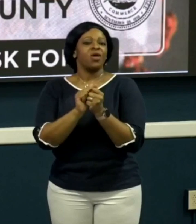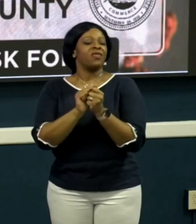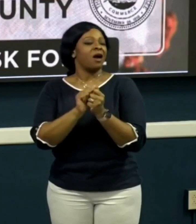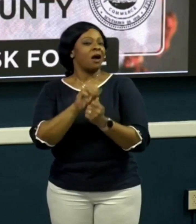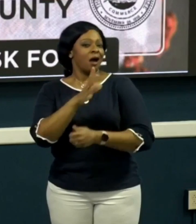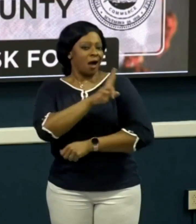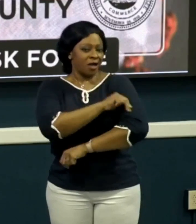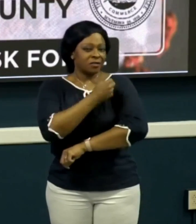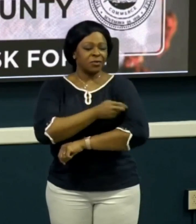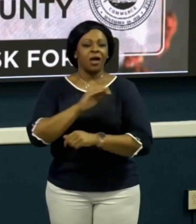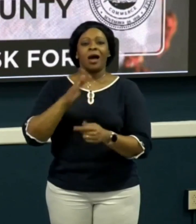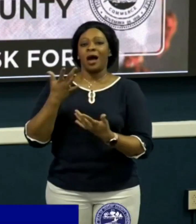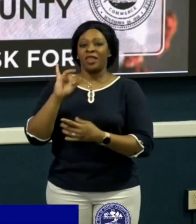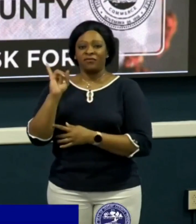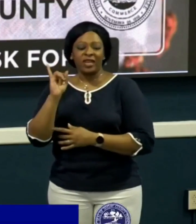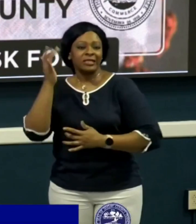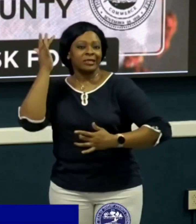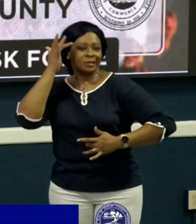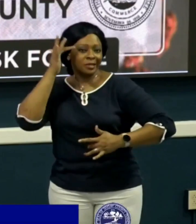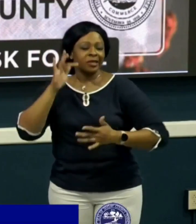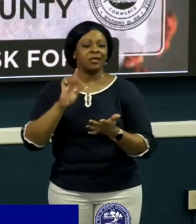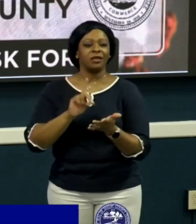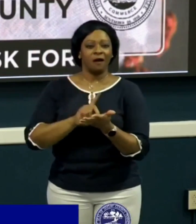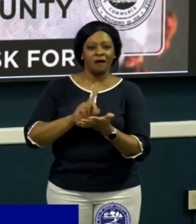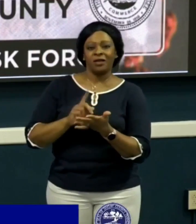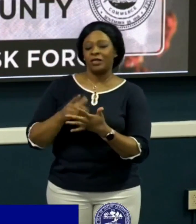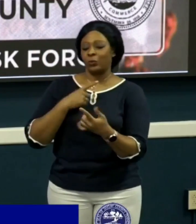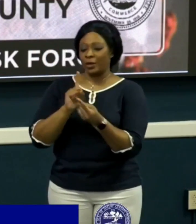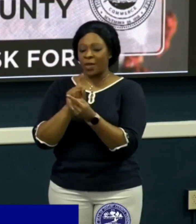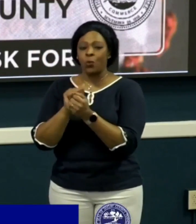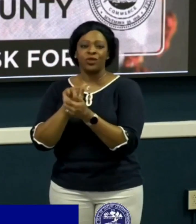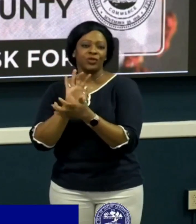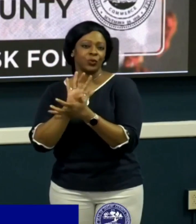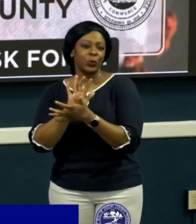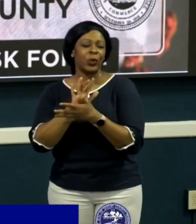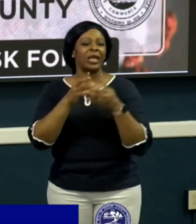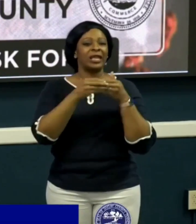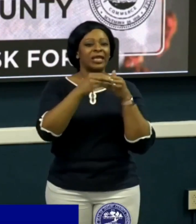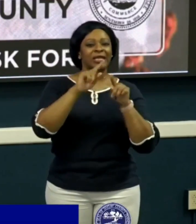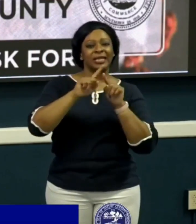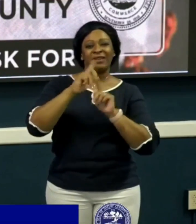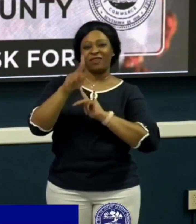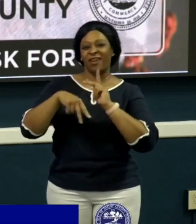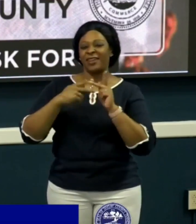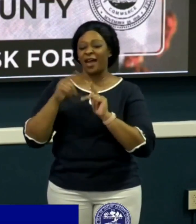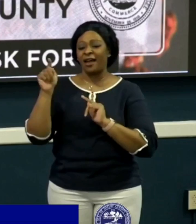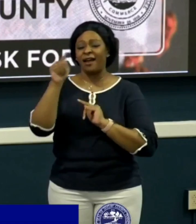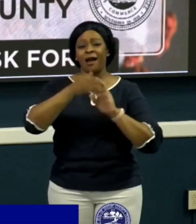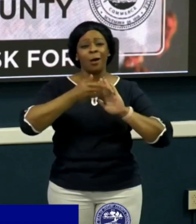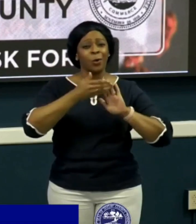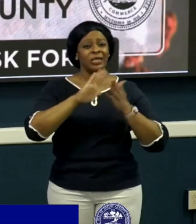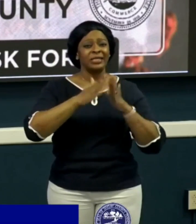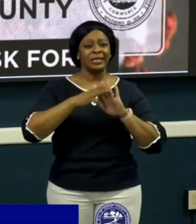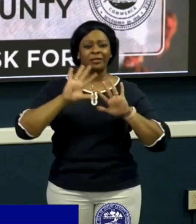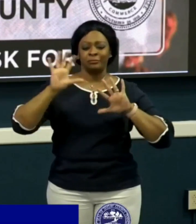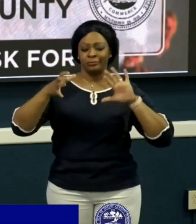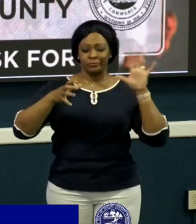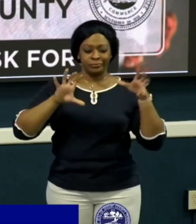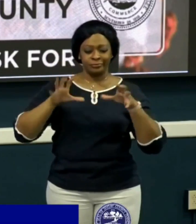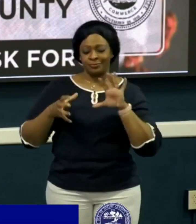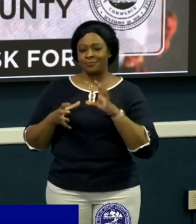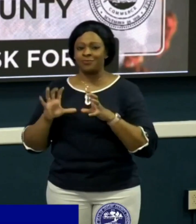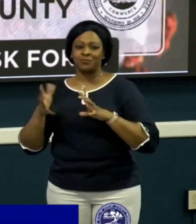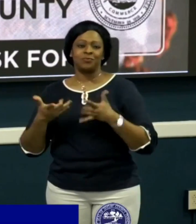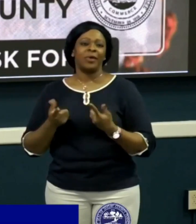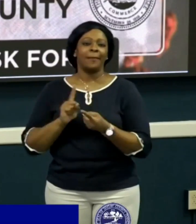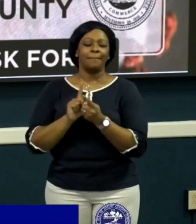epidemiologists and all the laboratories, all of the schools, and leaders of every kind of operation in the cities and the counties all throughout